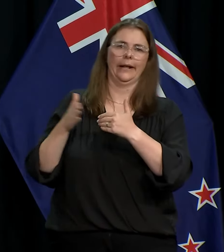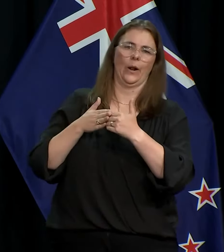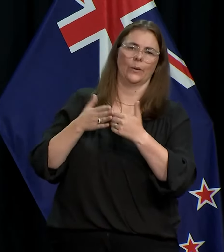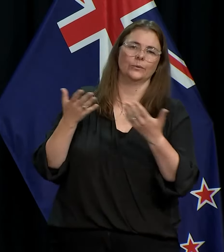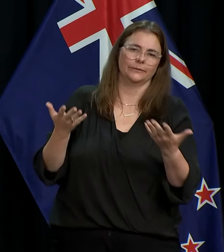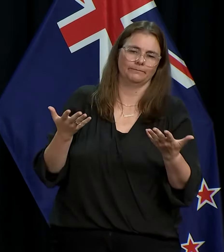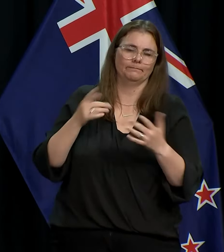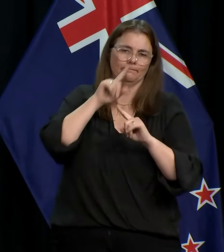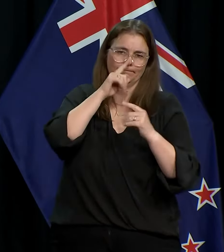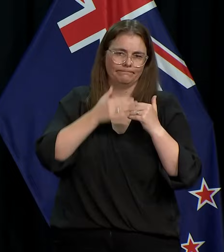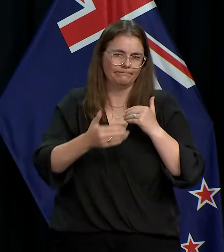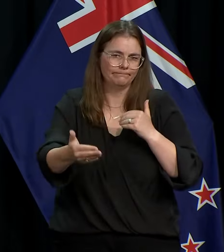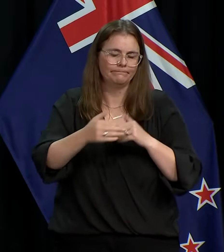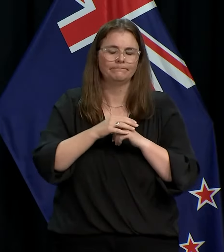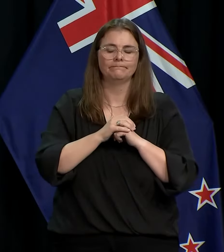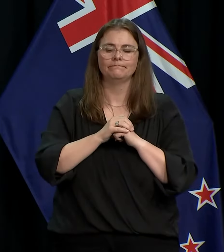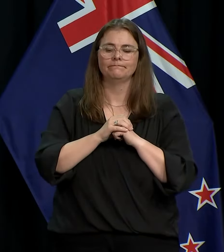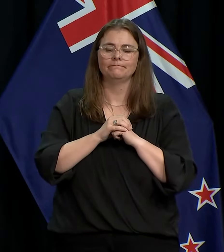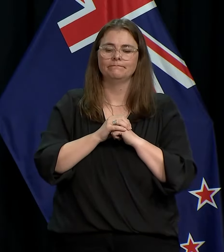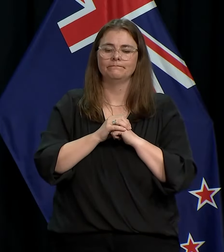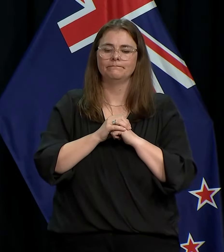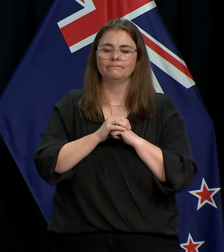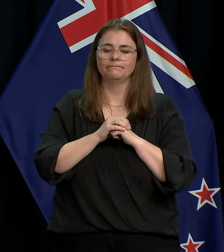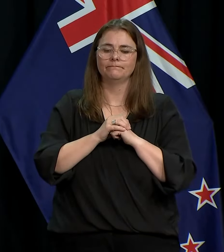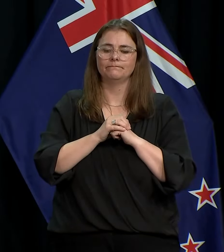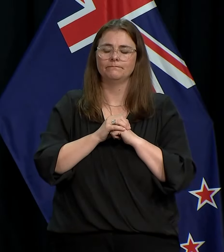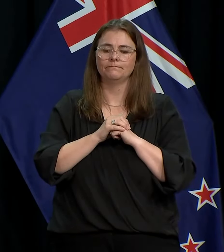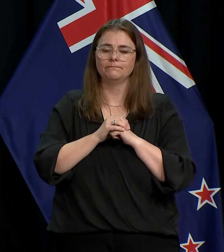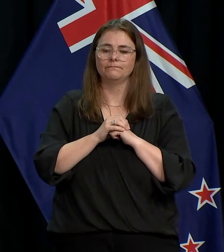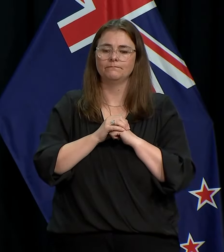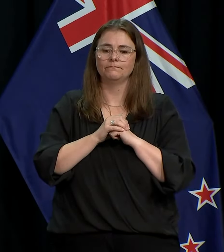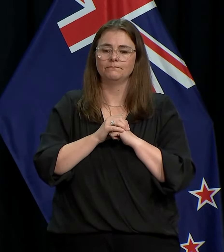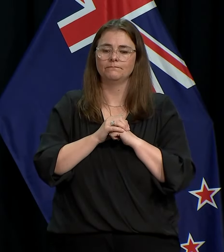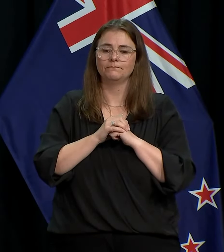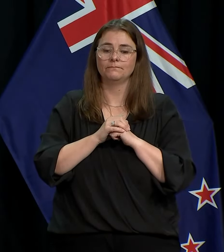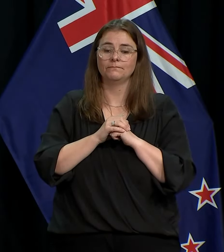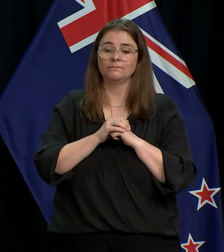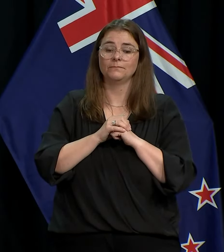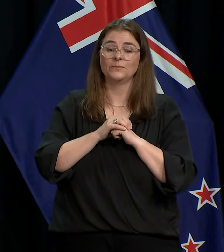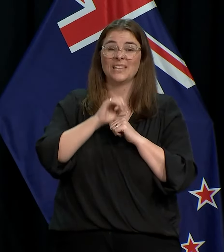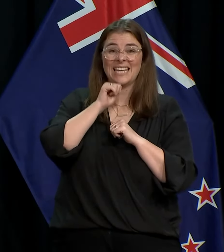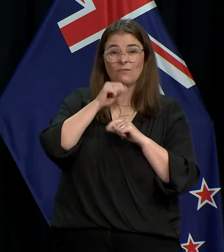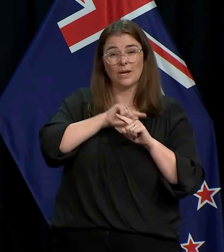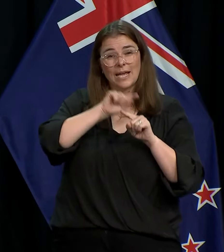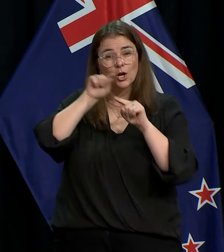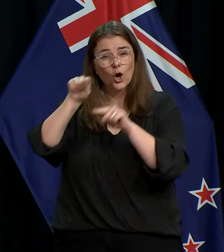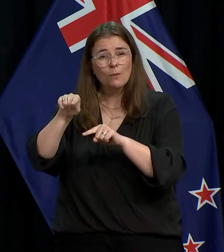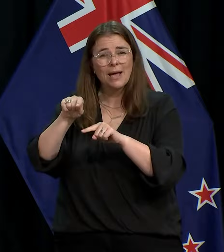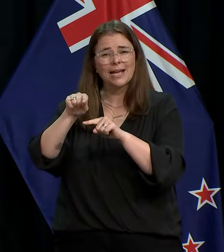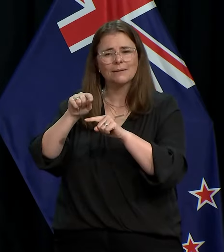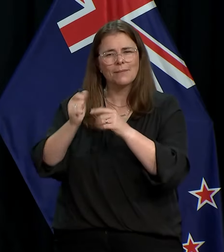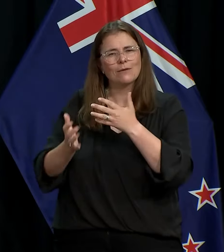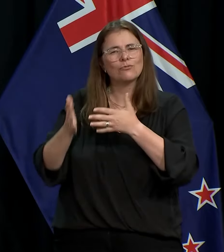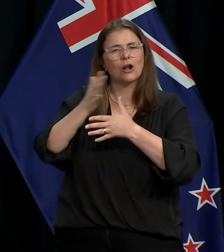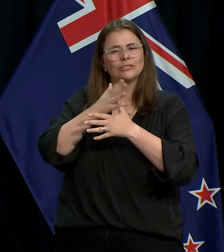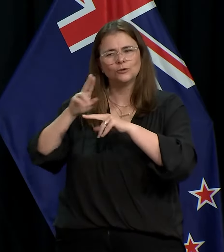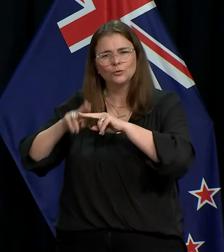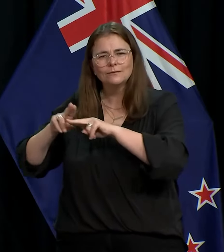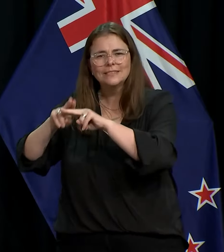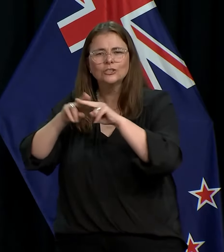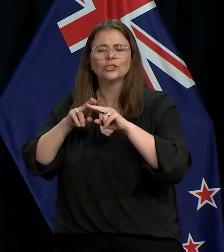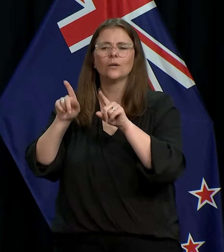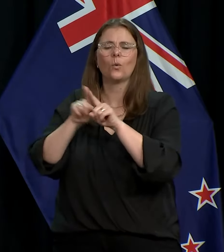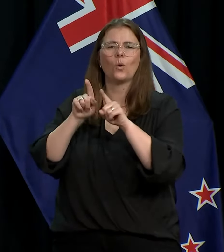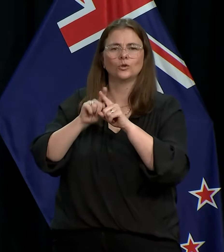travel essentially concluded. And so being able to return and really prioritise those visits into Fiji and also our